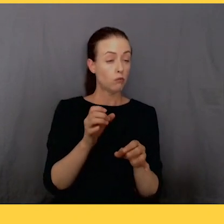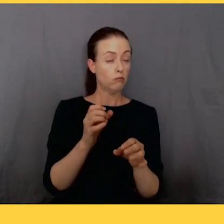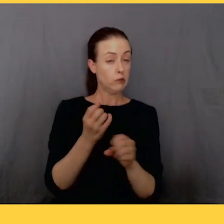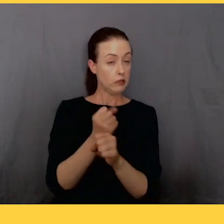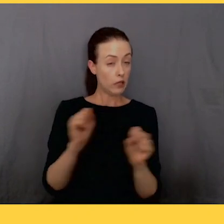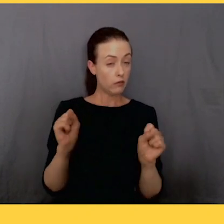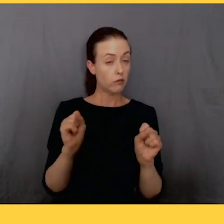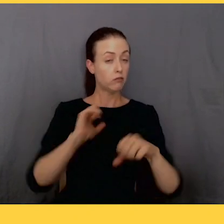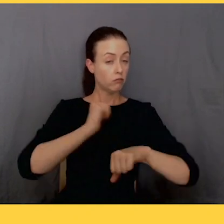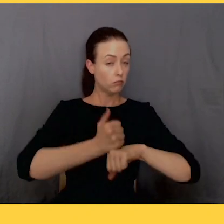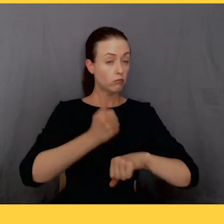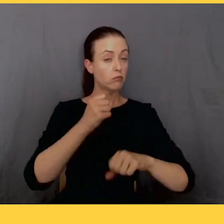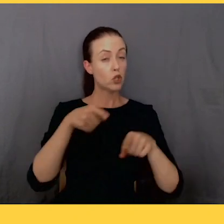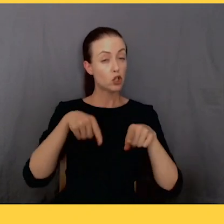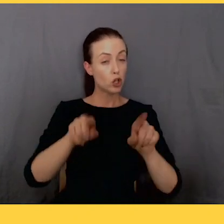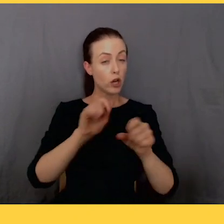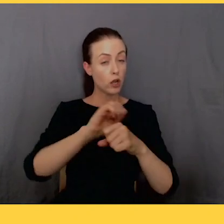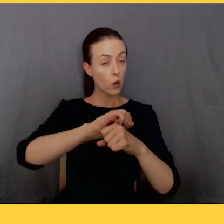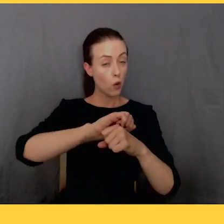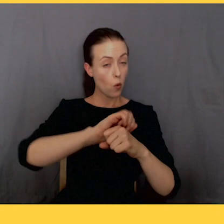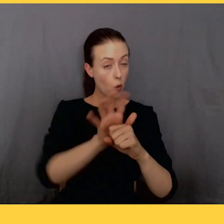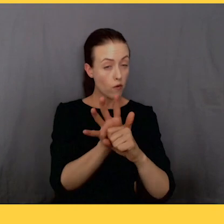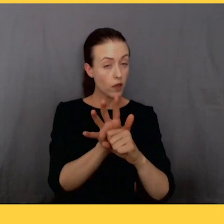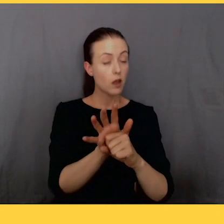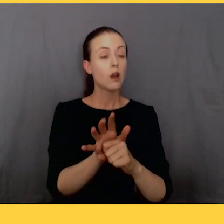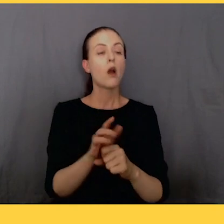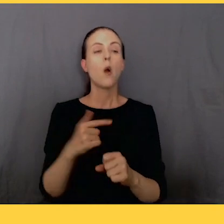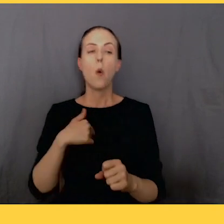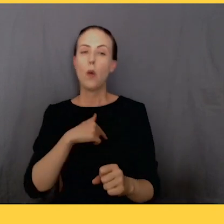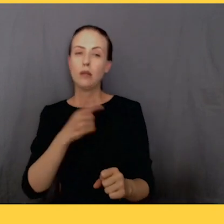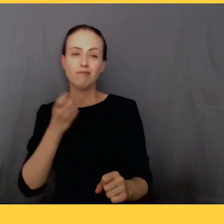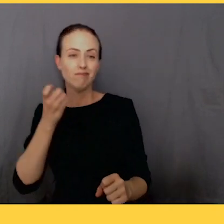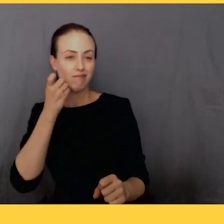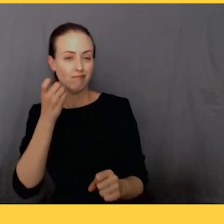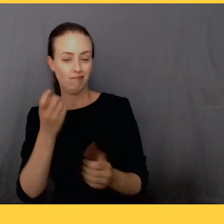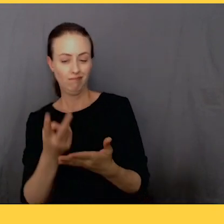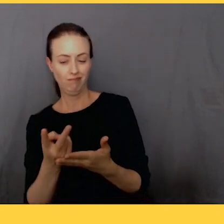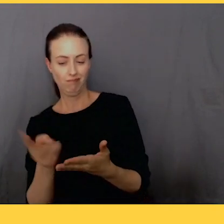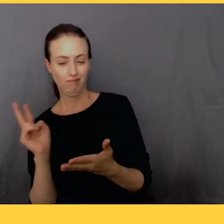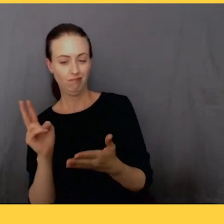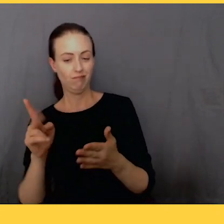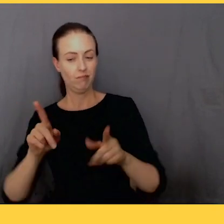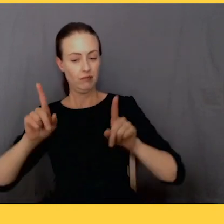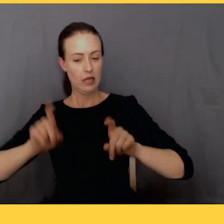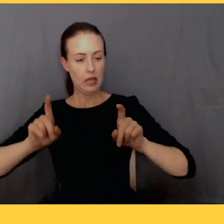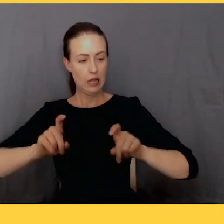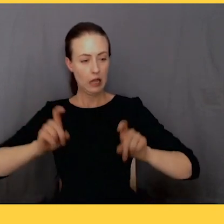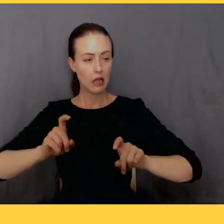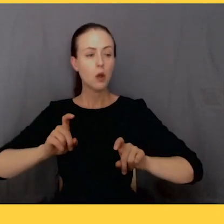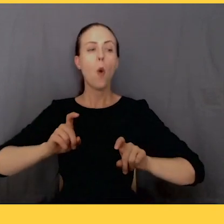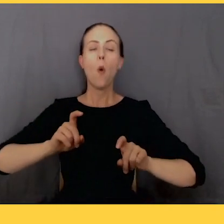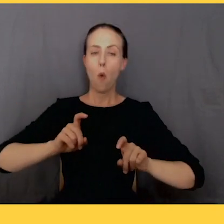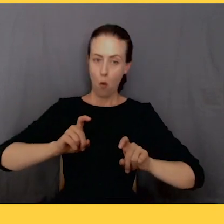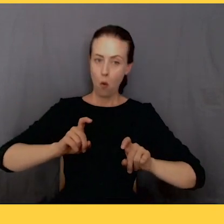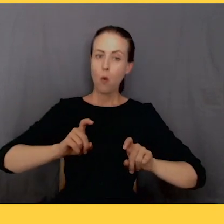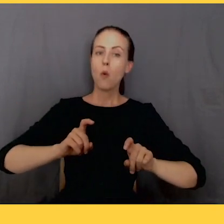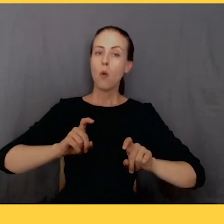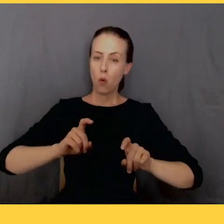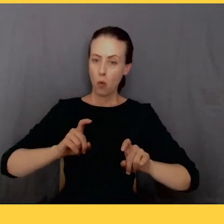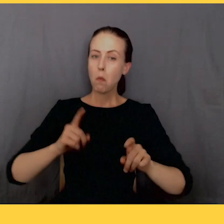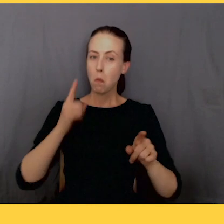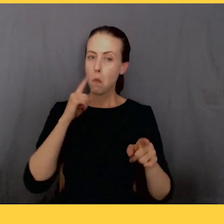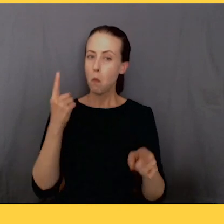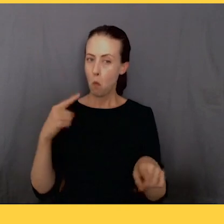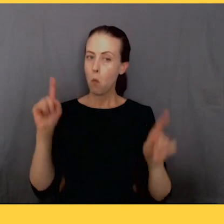weeks ago where we were able to test out some of our protocols. So in one of the protocols at the resource center,